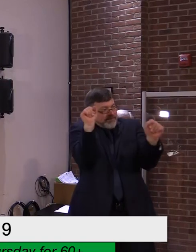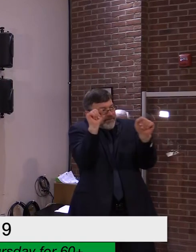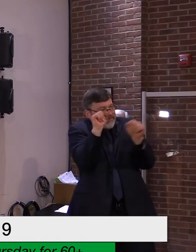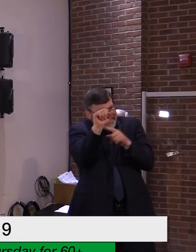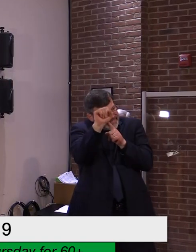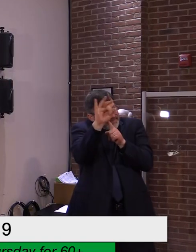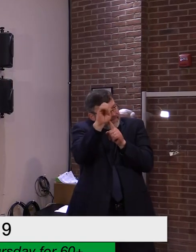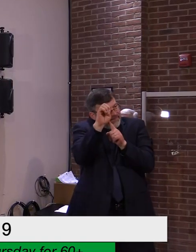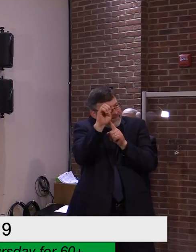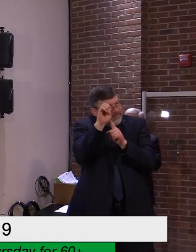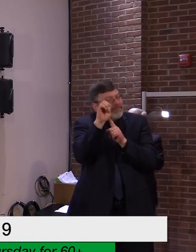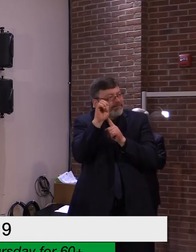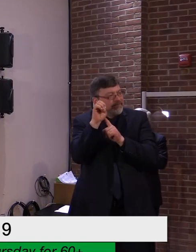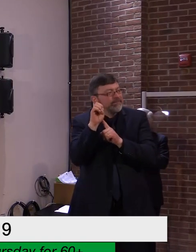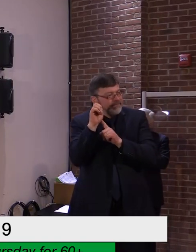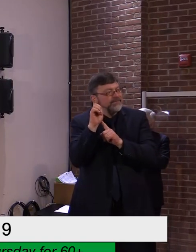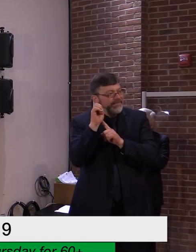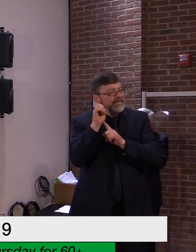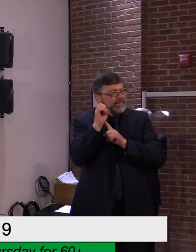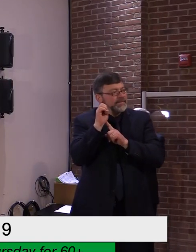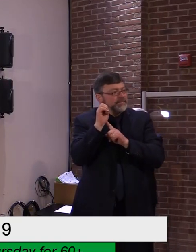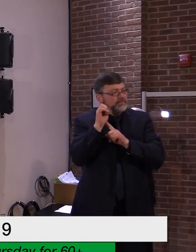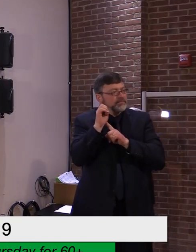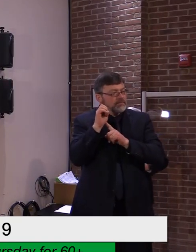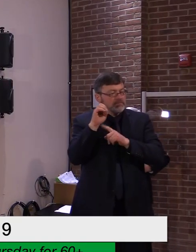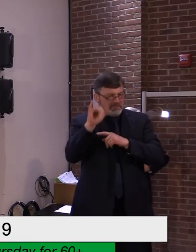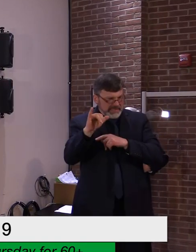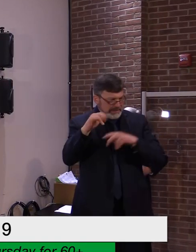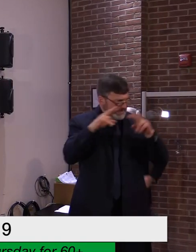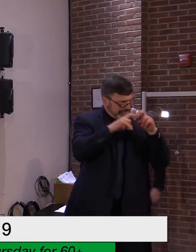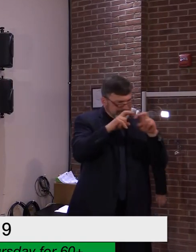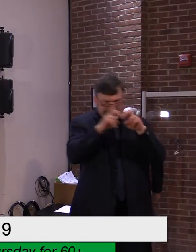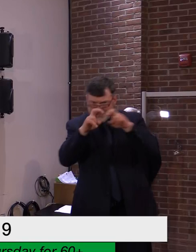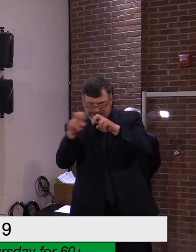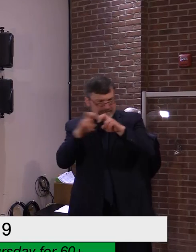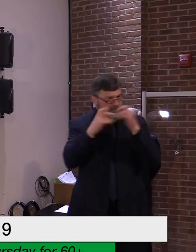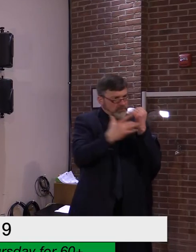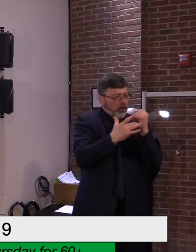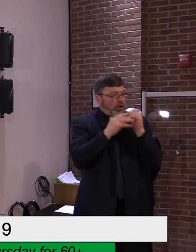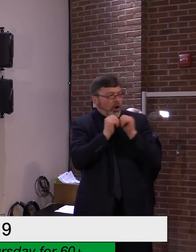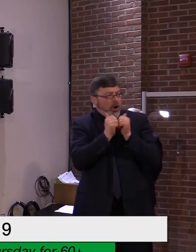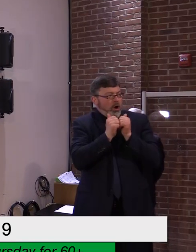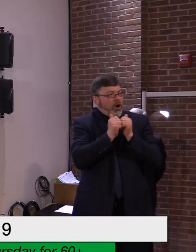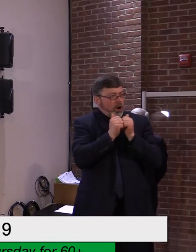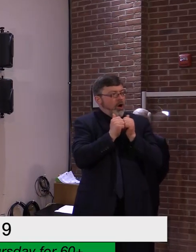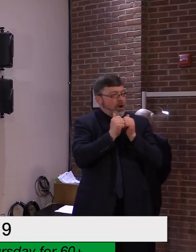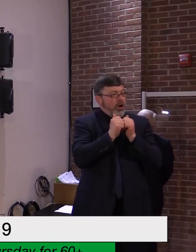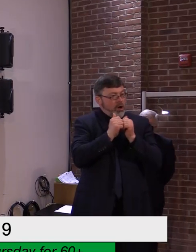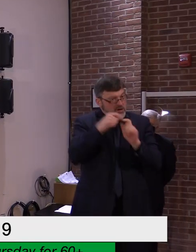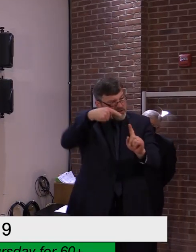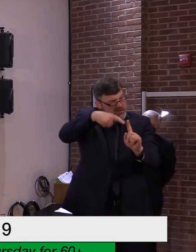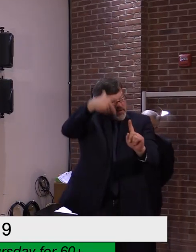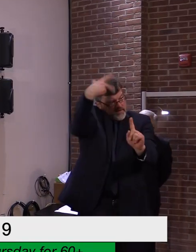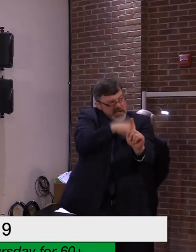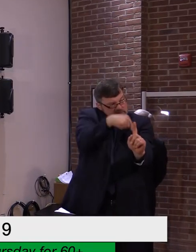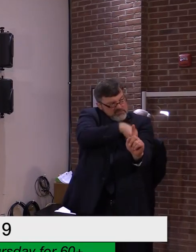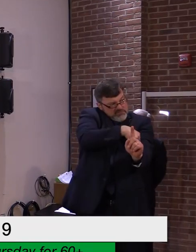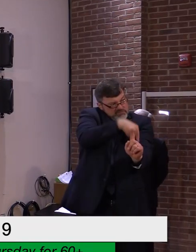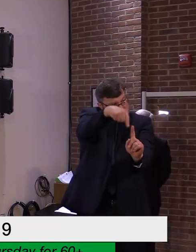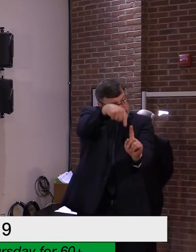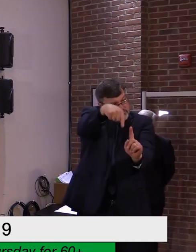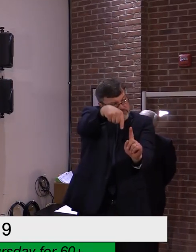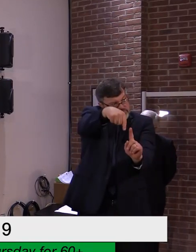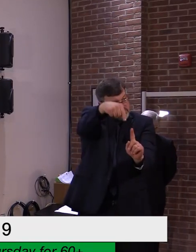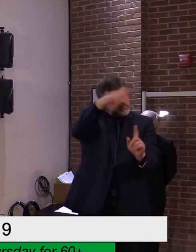This amazing science has produced, in just over a year, which is unprecedented in medical terms, not